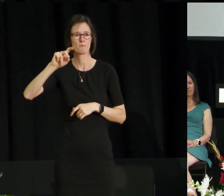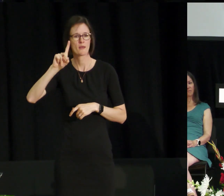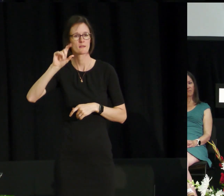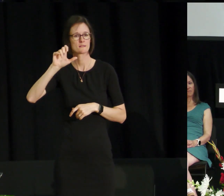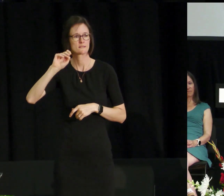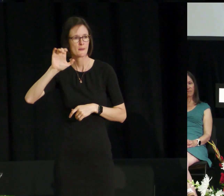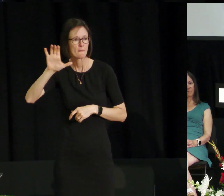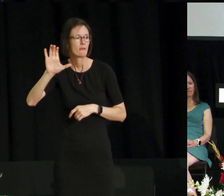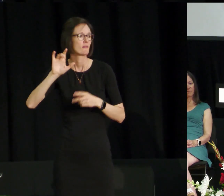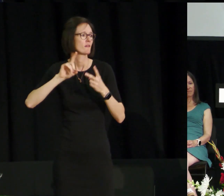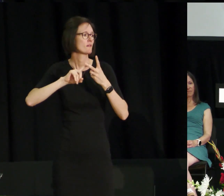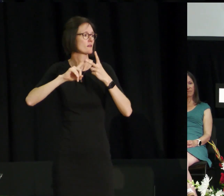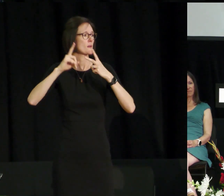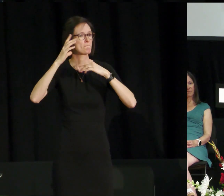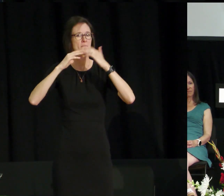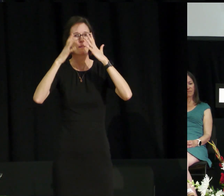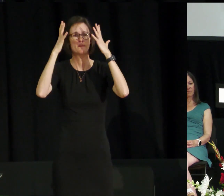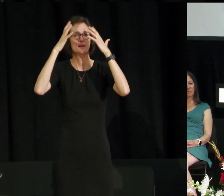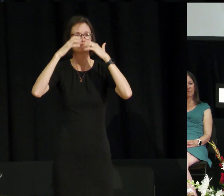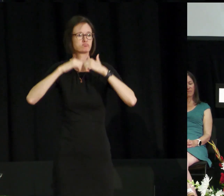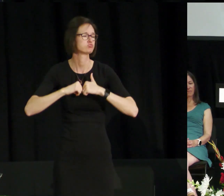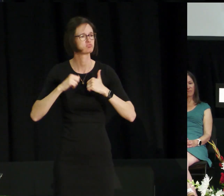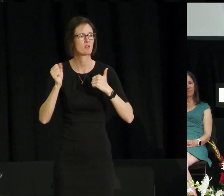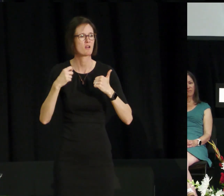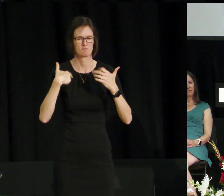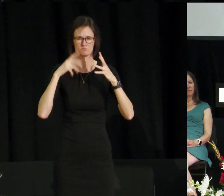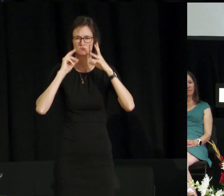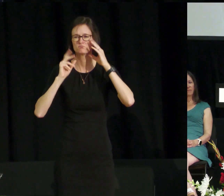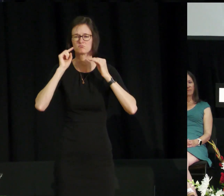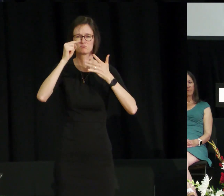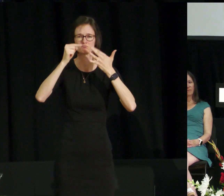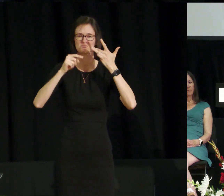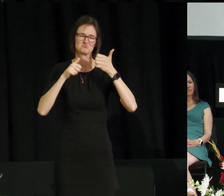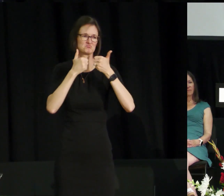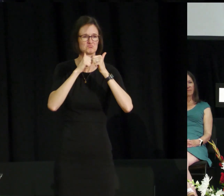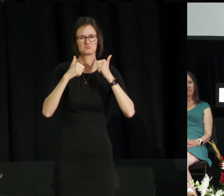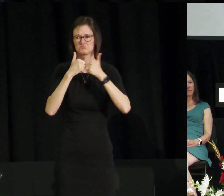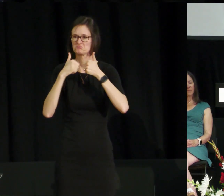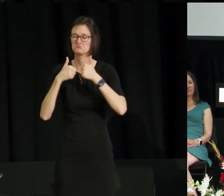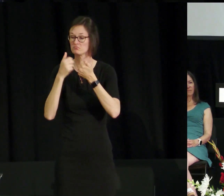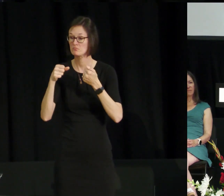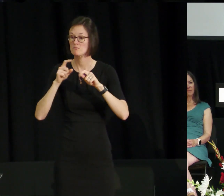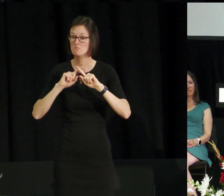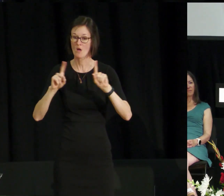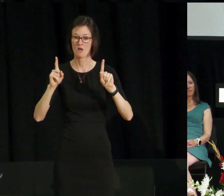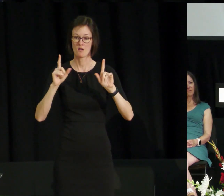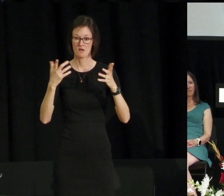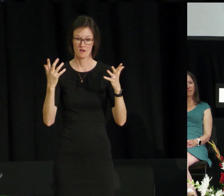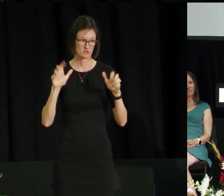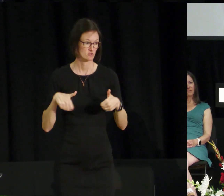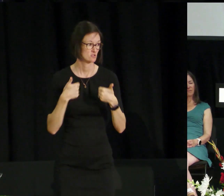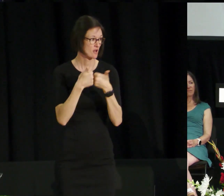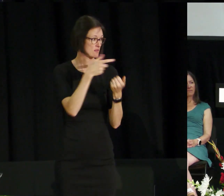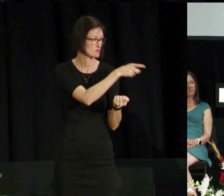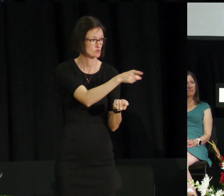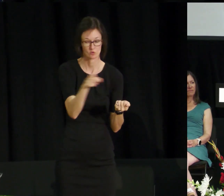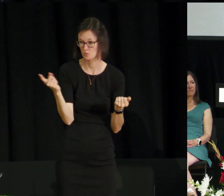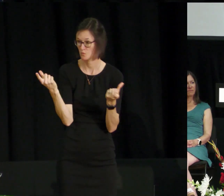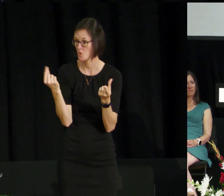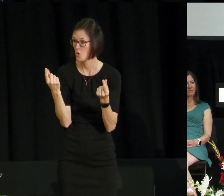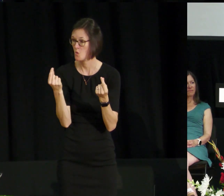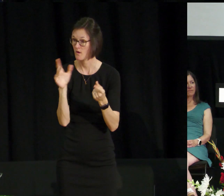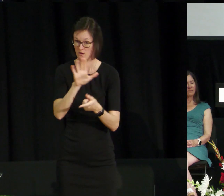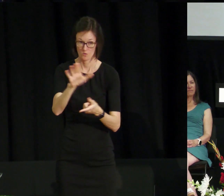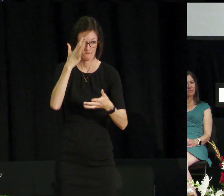Moving forward And it's up to you I charge you all To keep the faith To keep moving